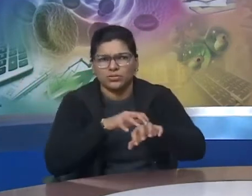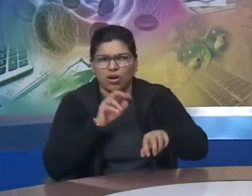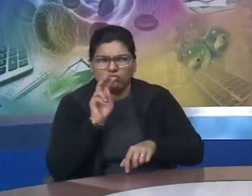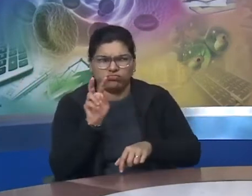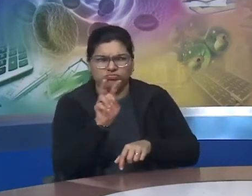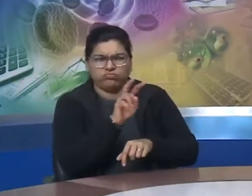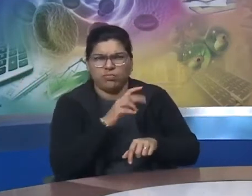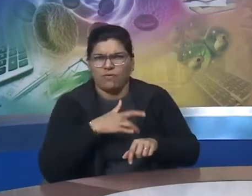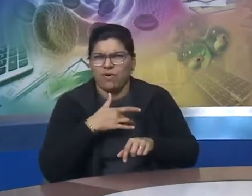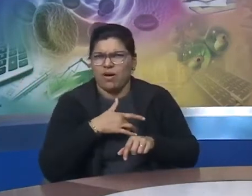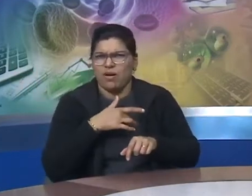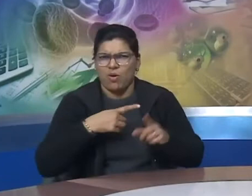Even though